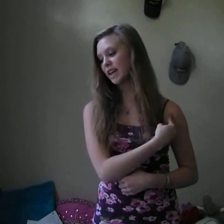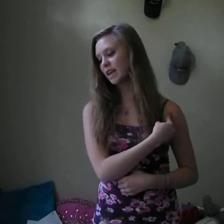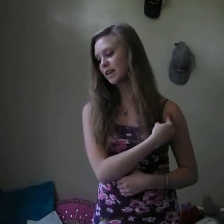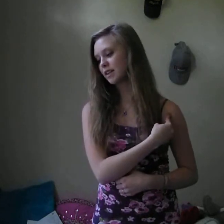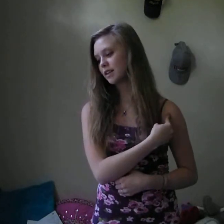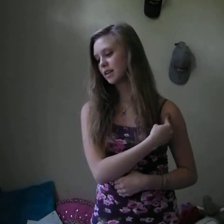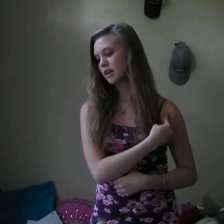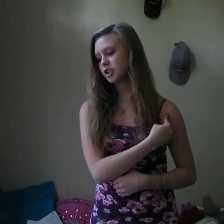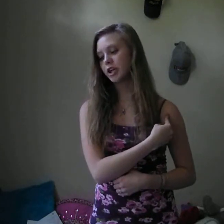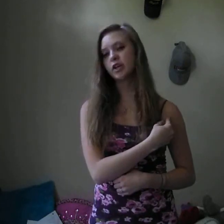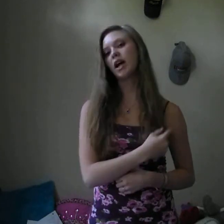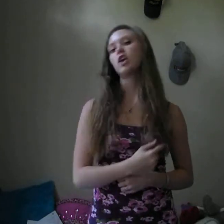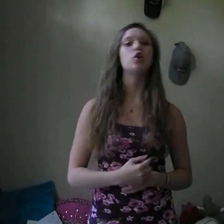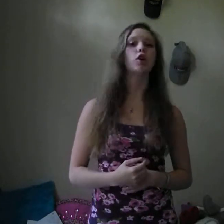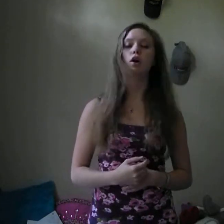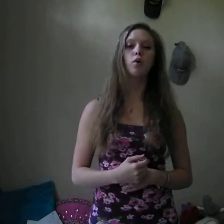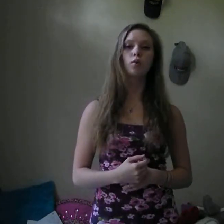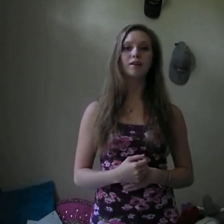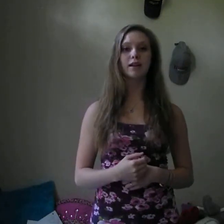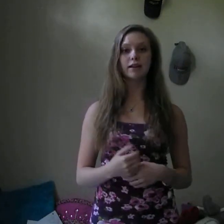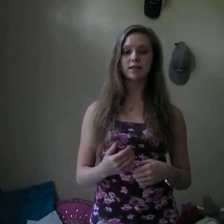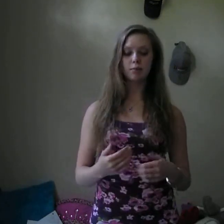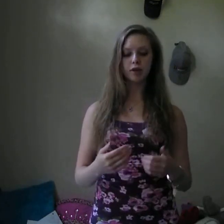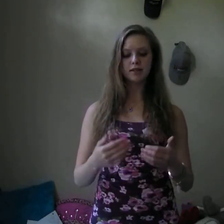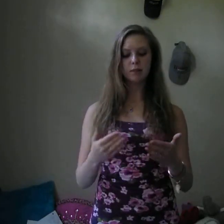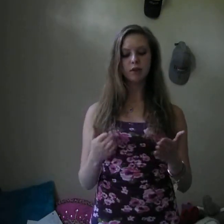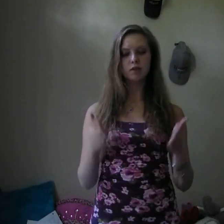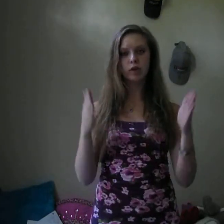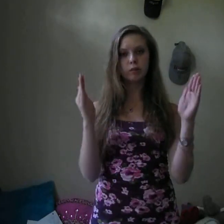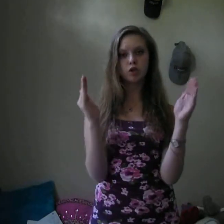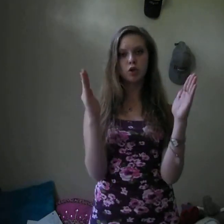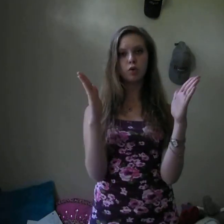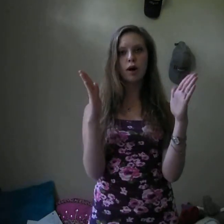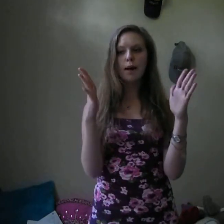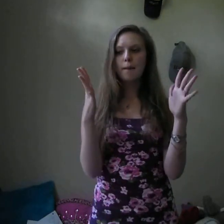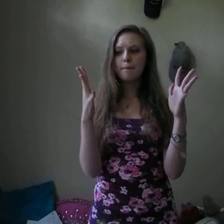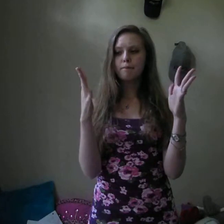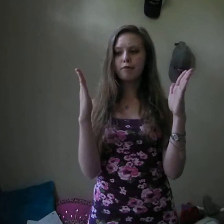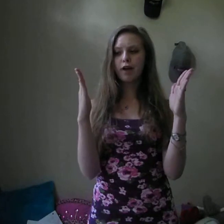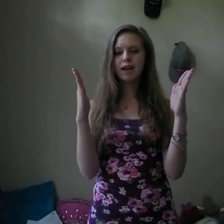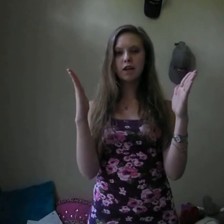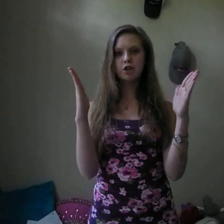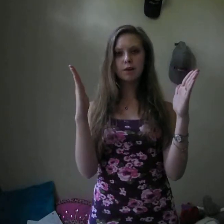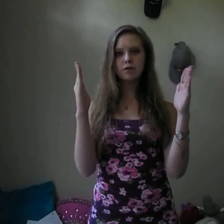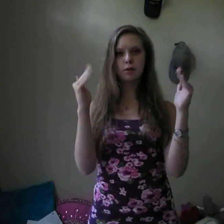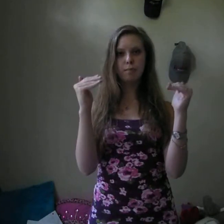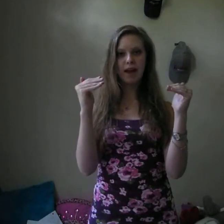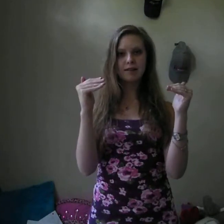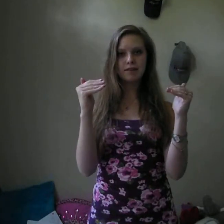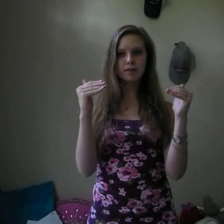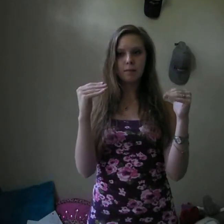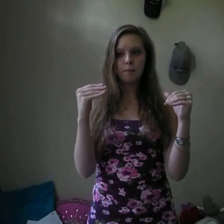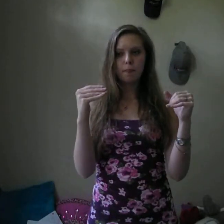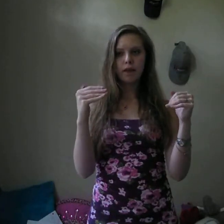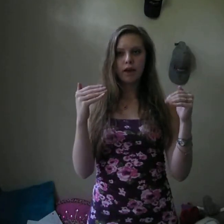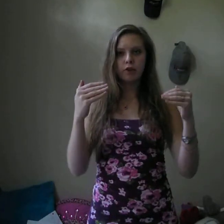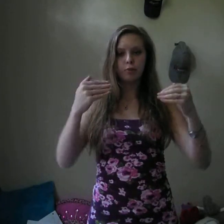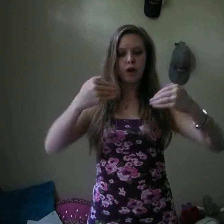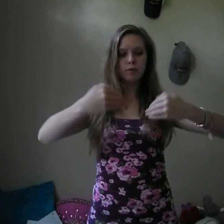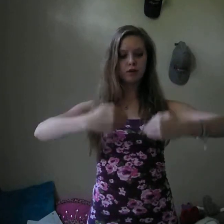We, shake your head no while signing separate. Separate is going to be 2 flat hand shapes that are bent, and your palms are going